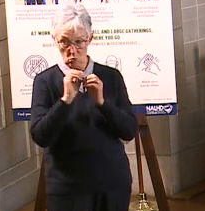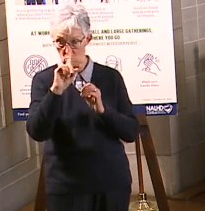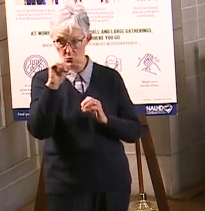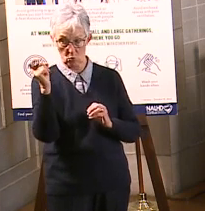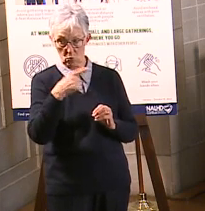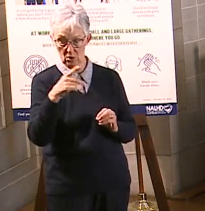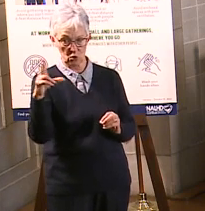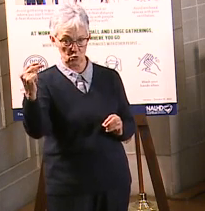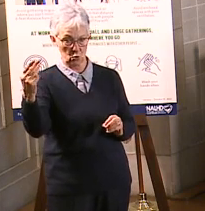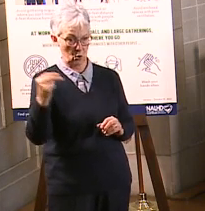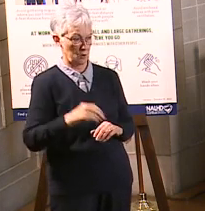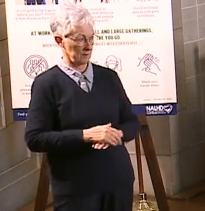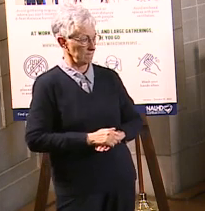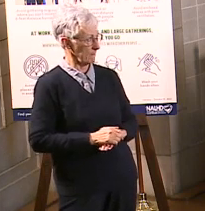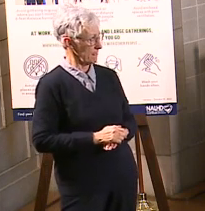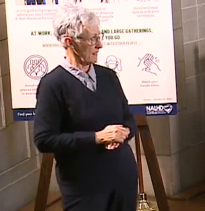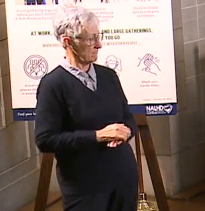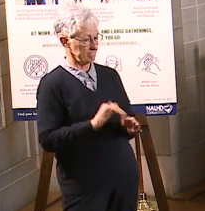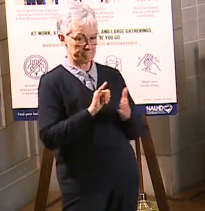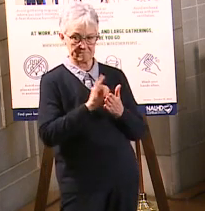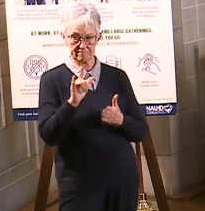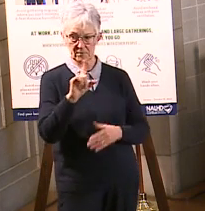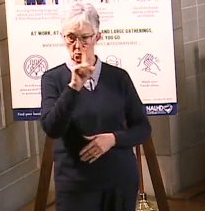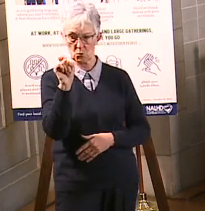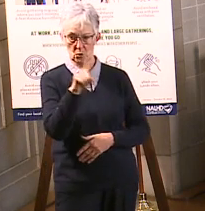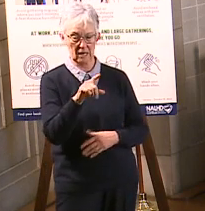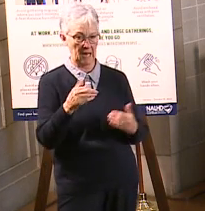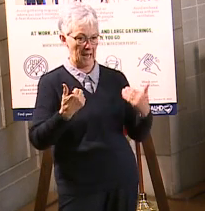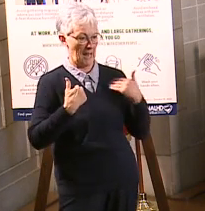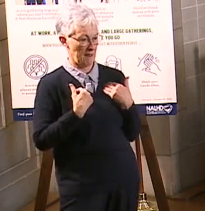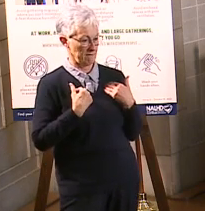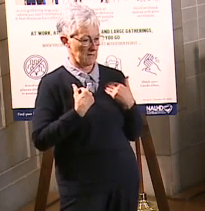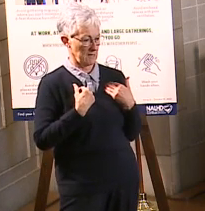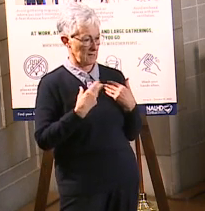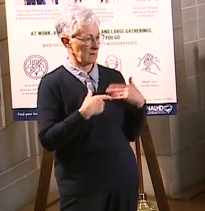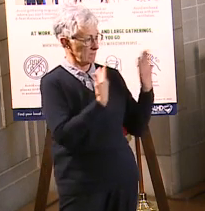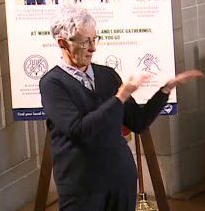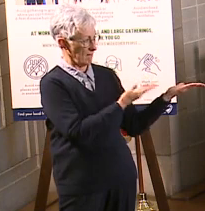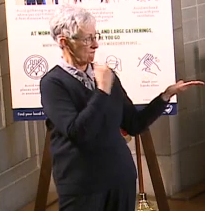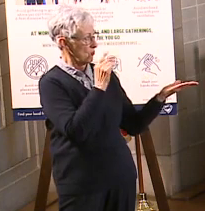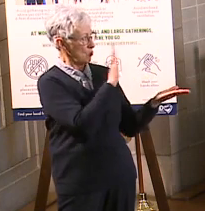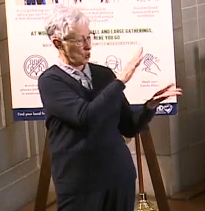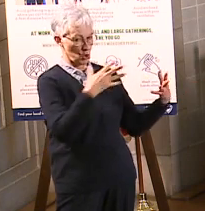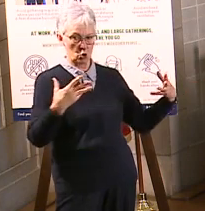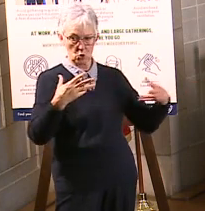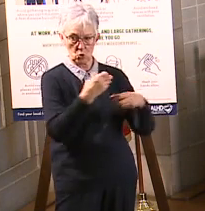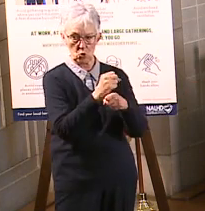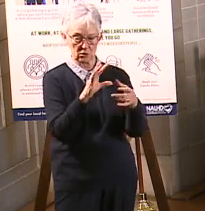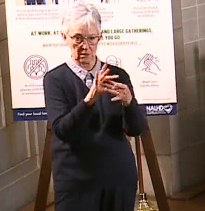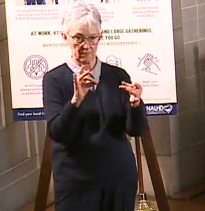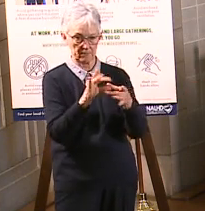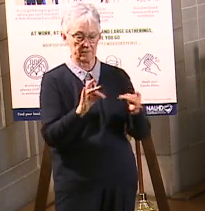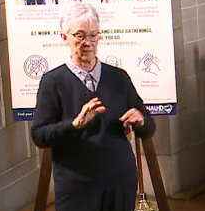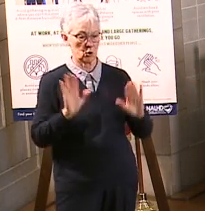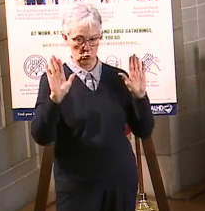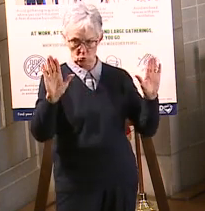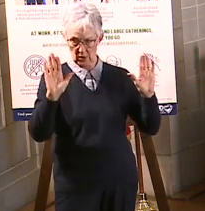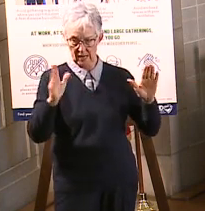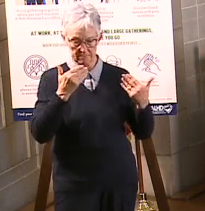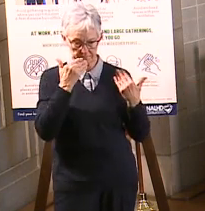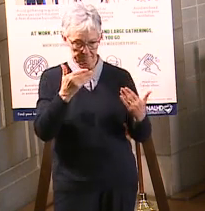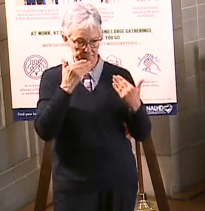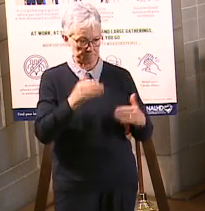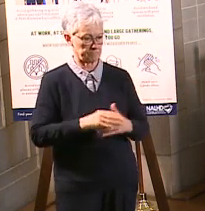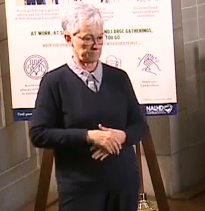No. All right. That's all the questions we have, Governor. I'll turn it back to you for any closing comments. Great, thank you very much. Before we wrap